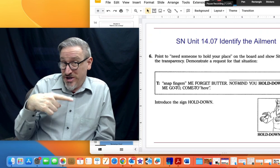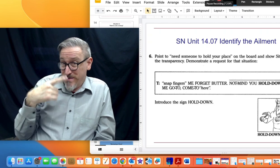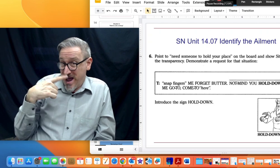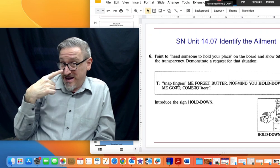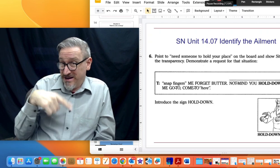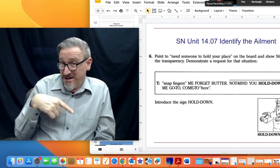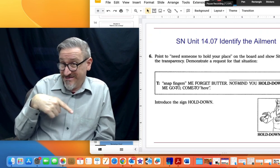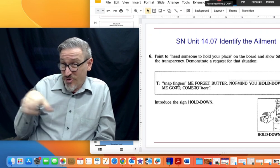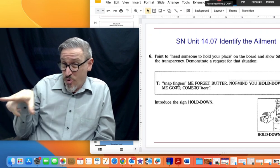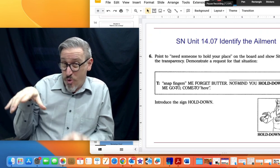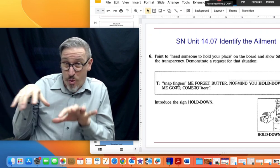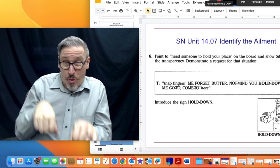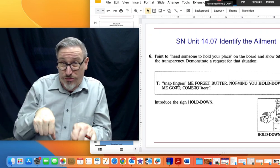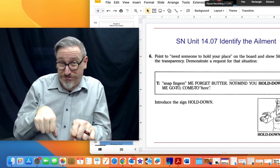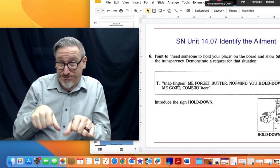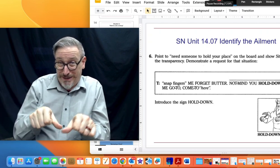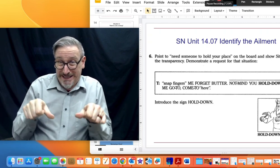Do you mind?